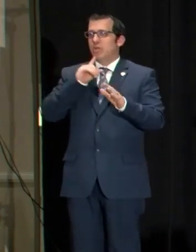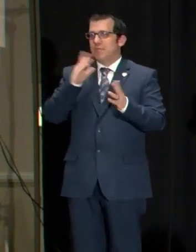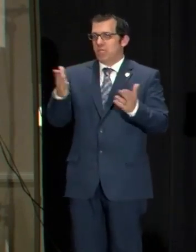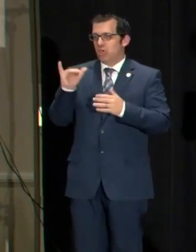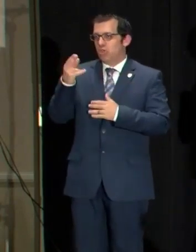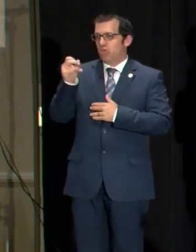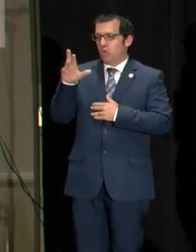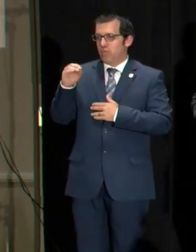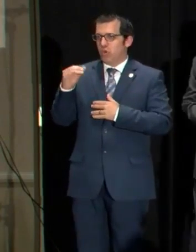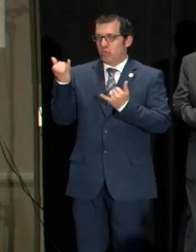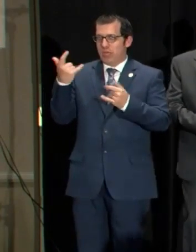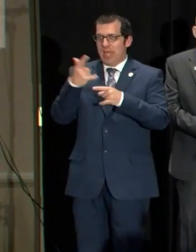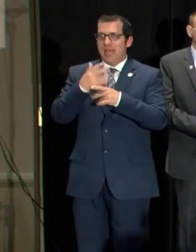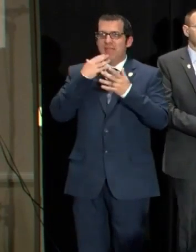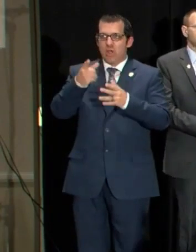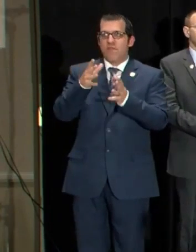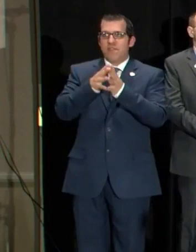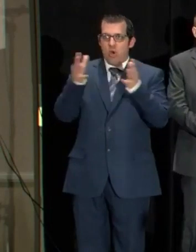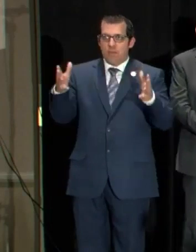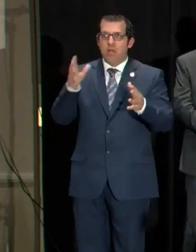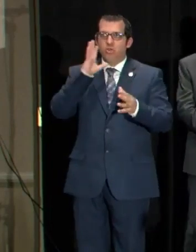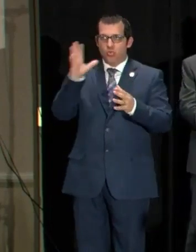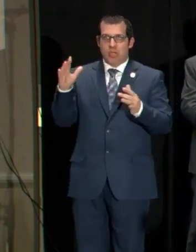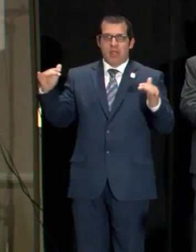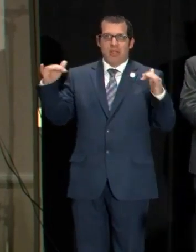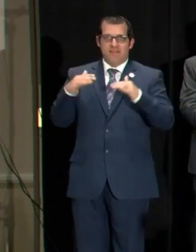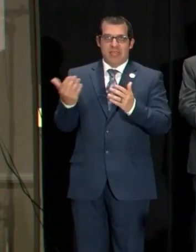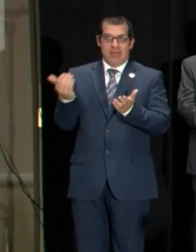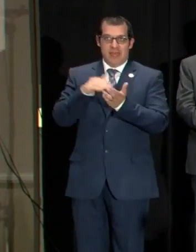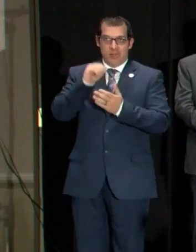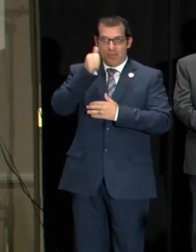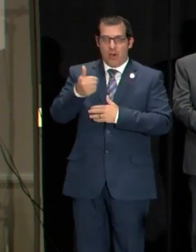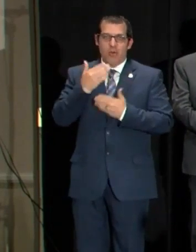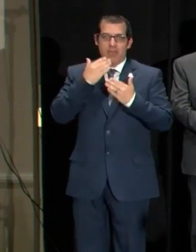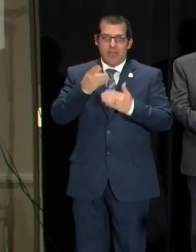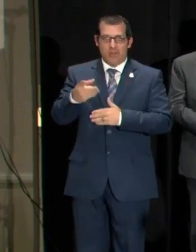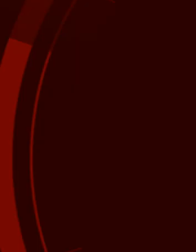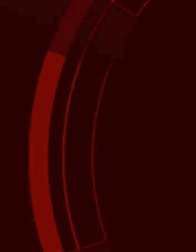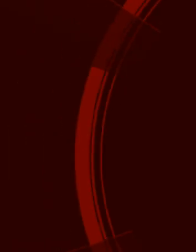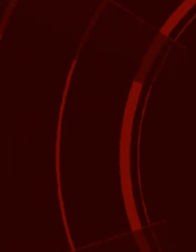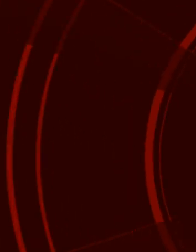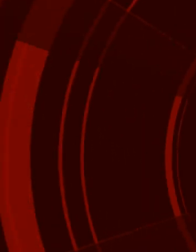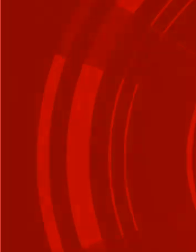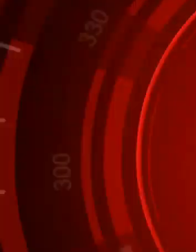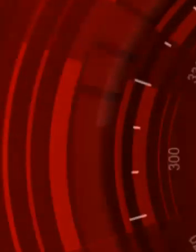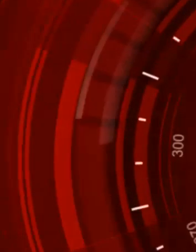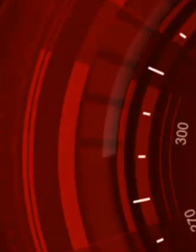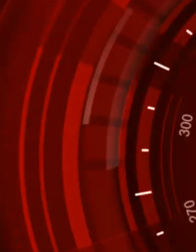today. Thank you all very much. We'll convene again tomorrow. Thank you.